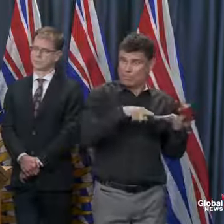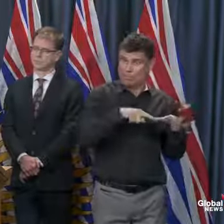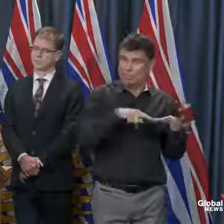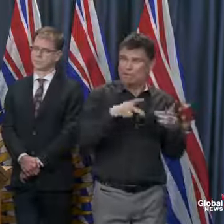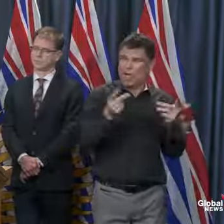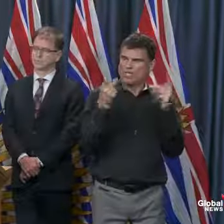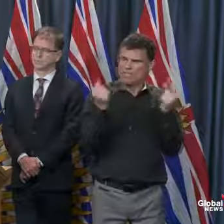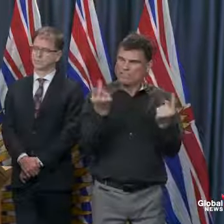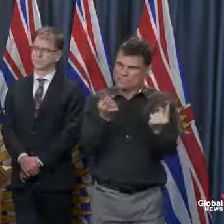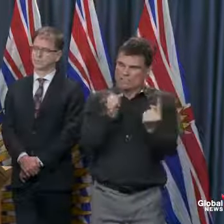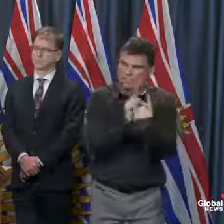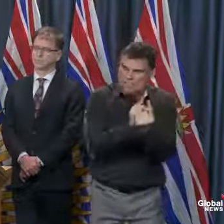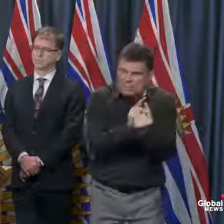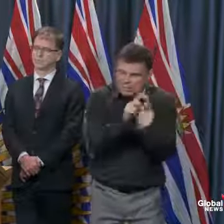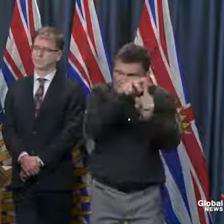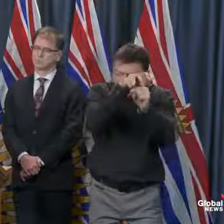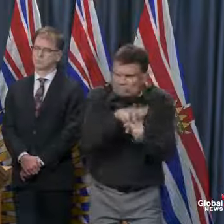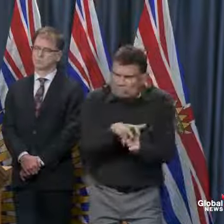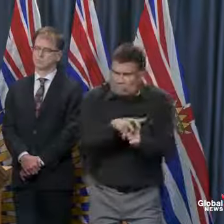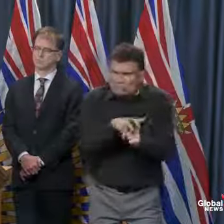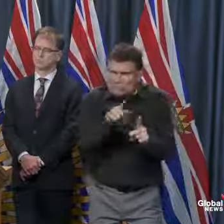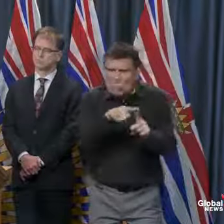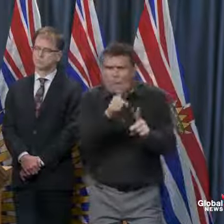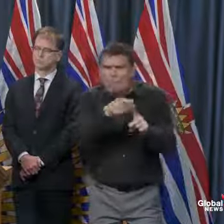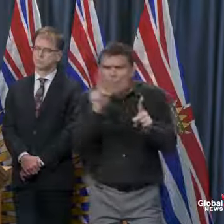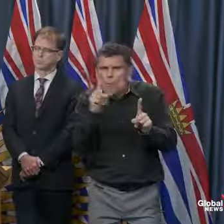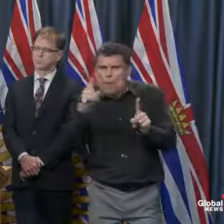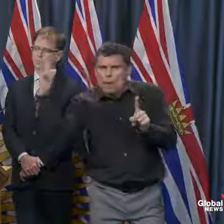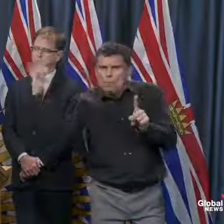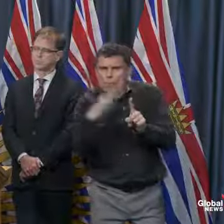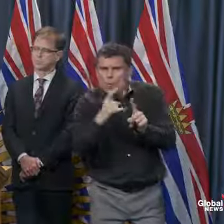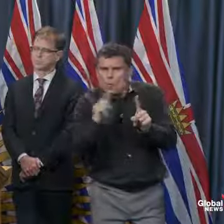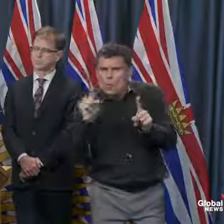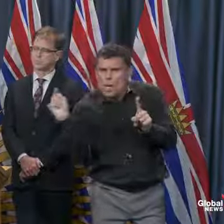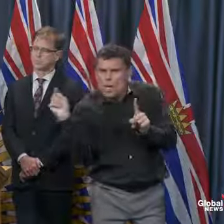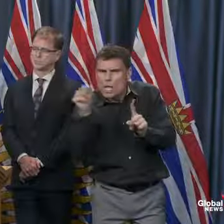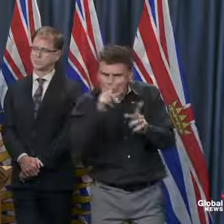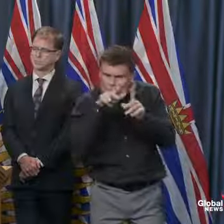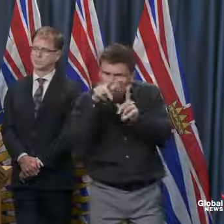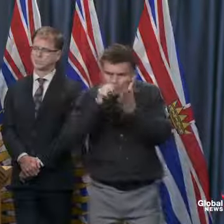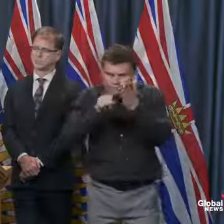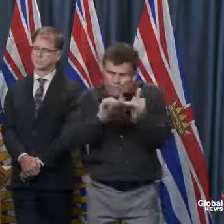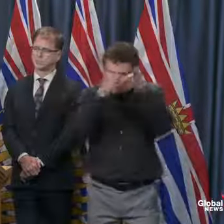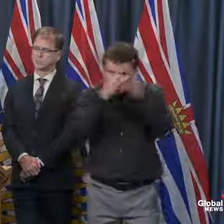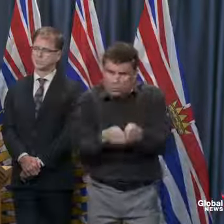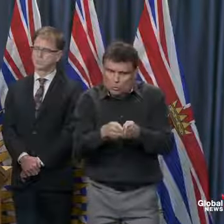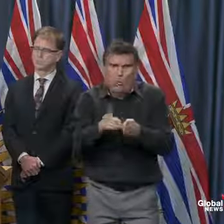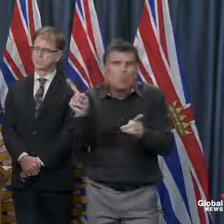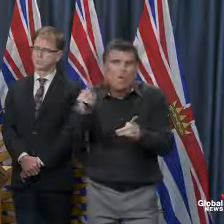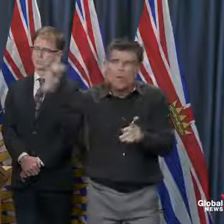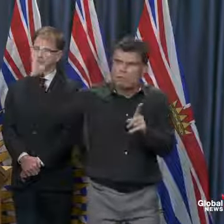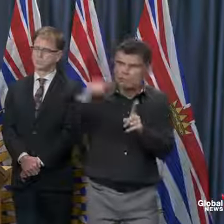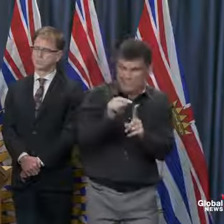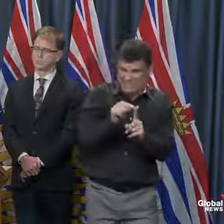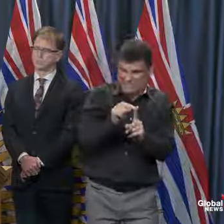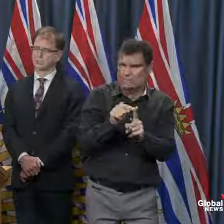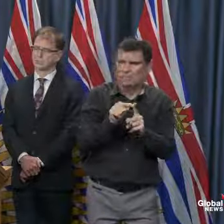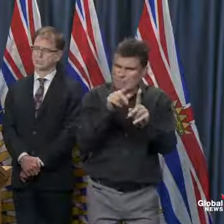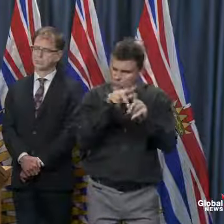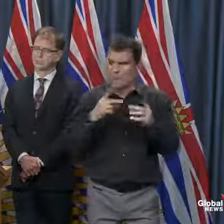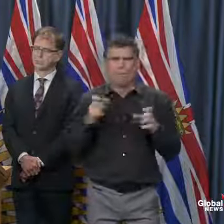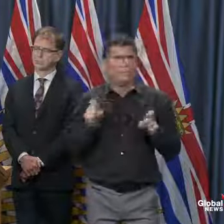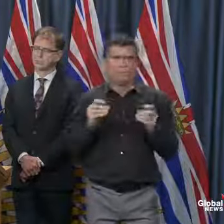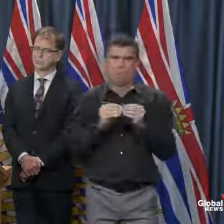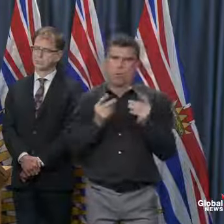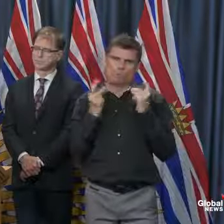it travel related, where was the links. So we want to get that information. So we will have information that